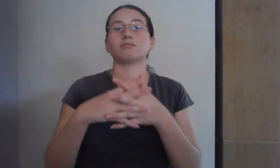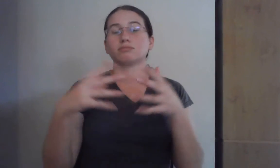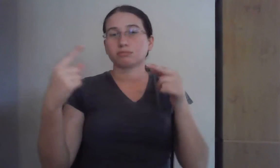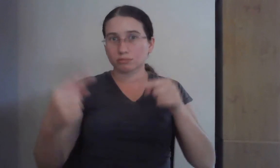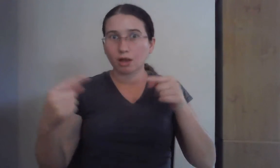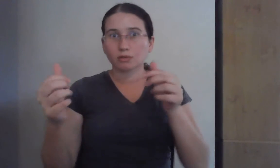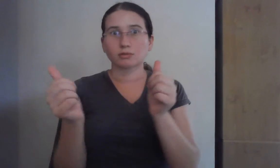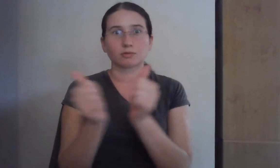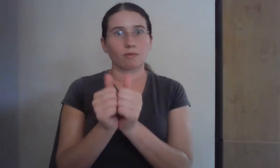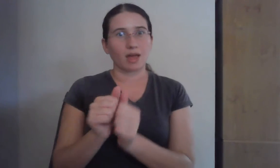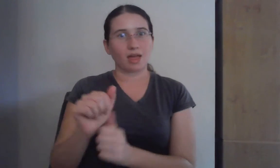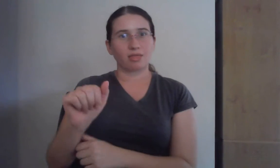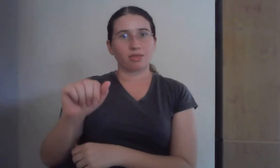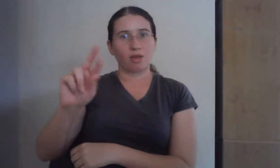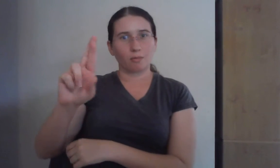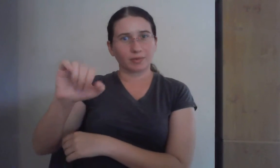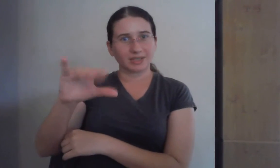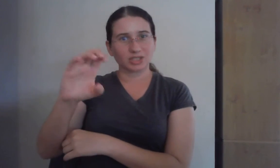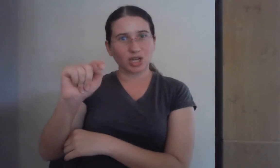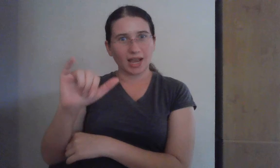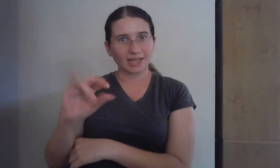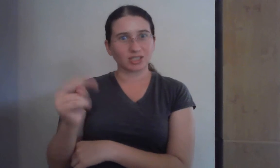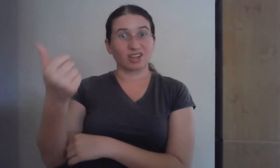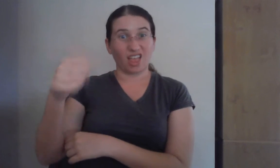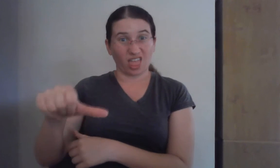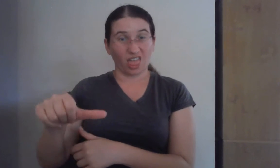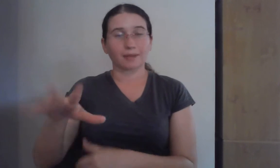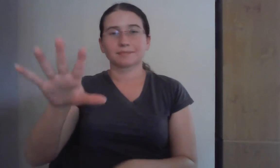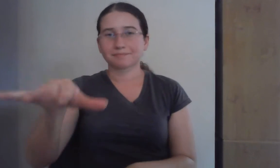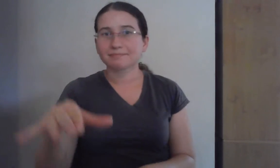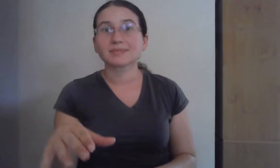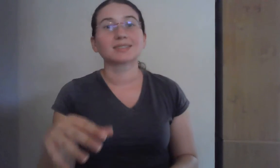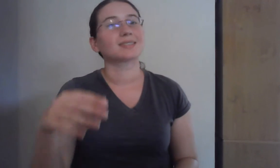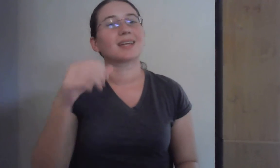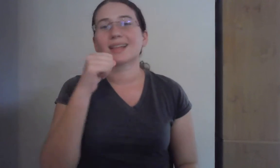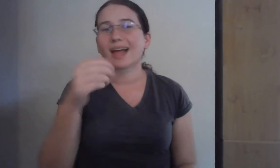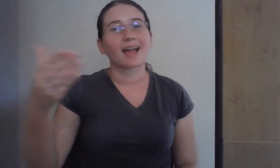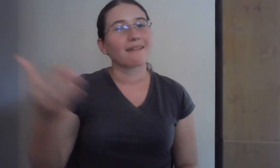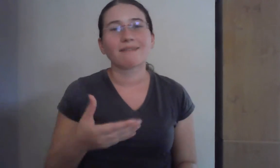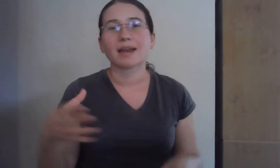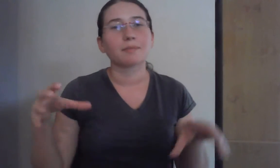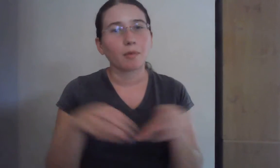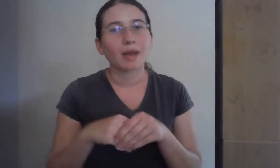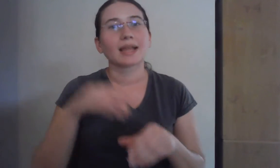And a third, who has trouble with commitment, guessed he probably thought we were moving too fast and was taking some space.